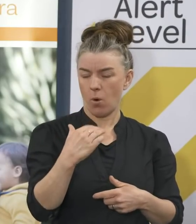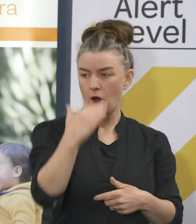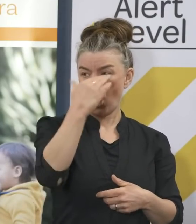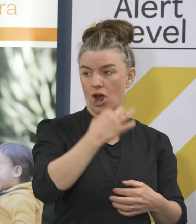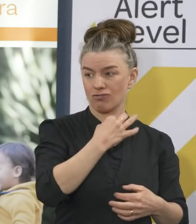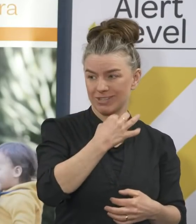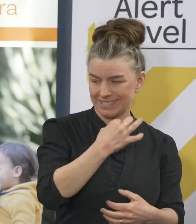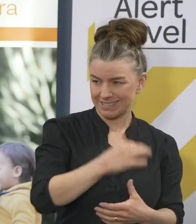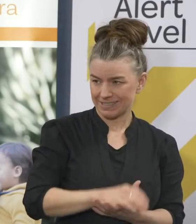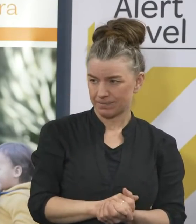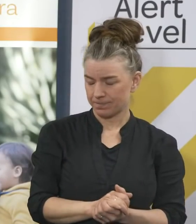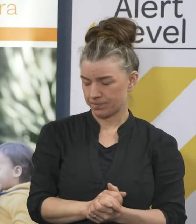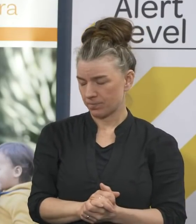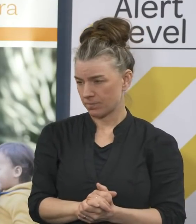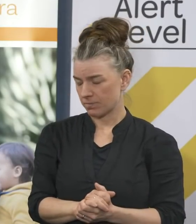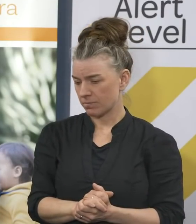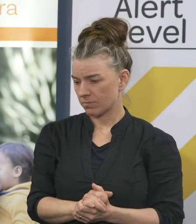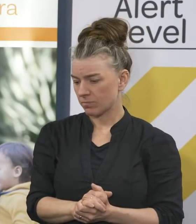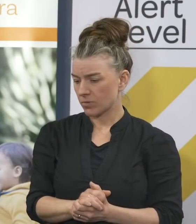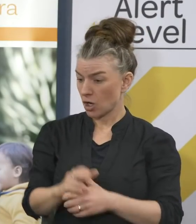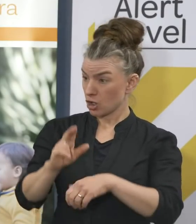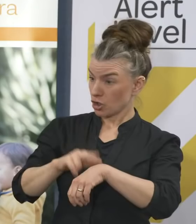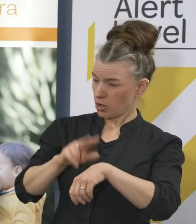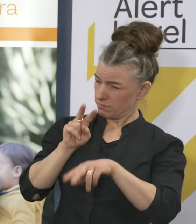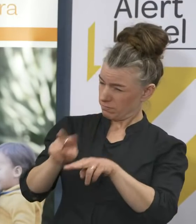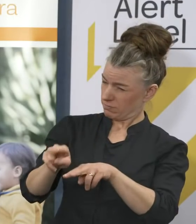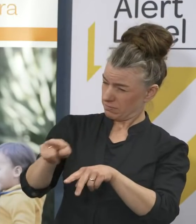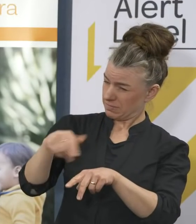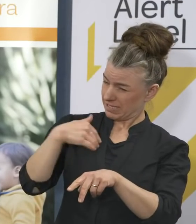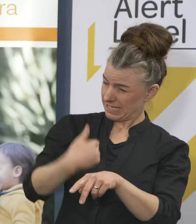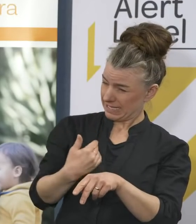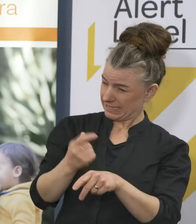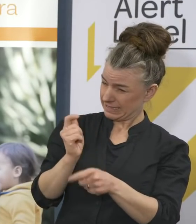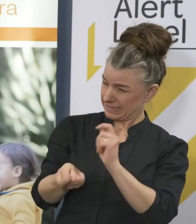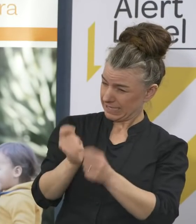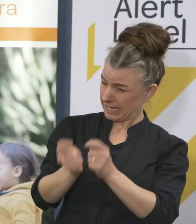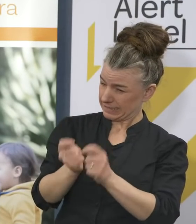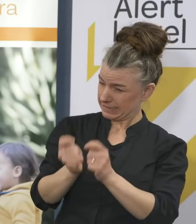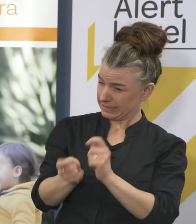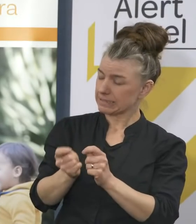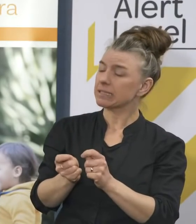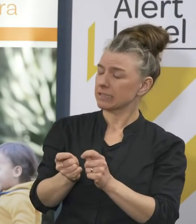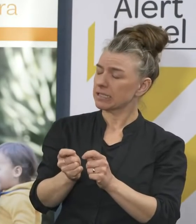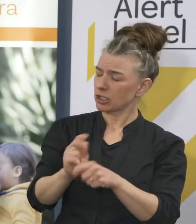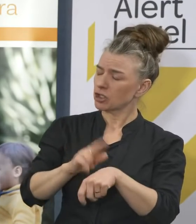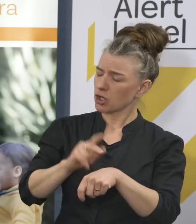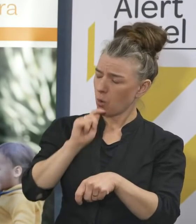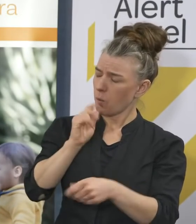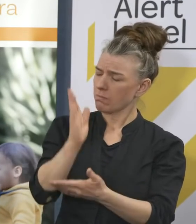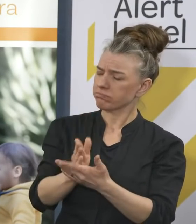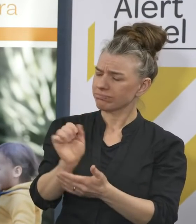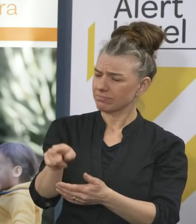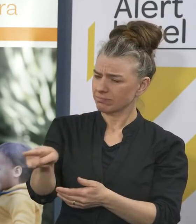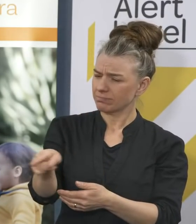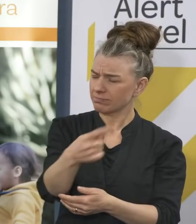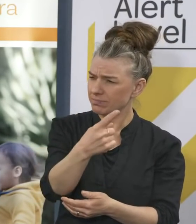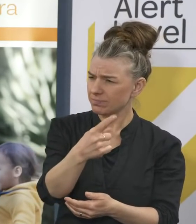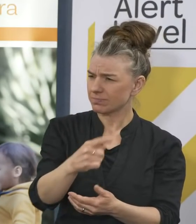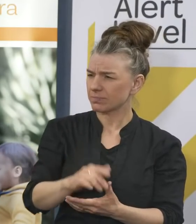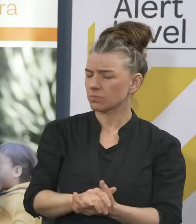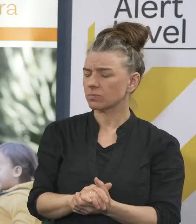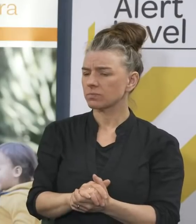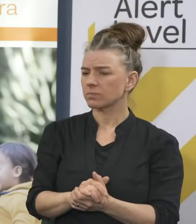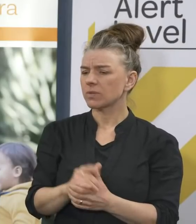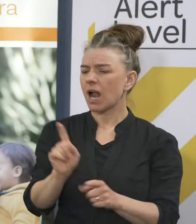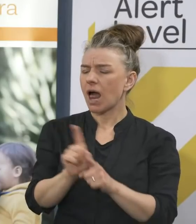being tested because clinicians believe they need testing as part of our broader, and I called it in the last couple of days, like supercharged sentinel